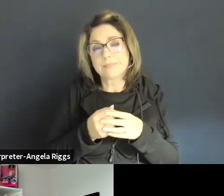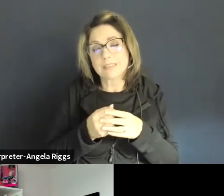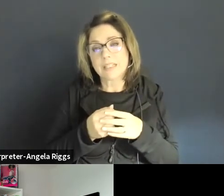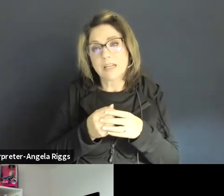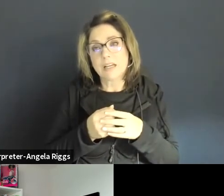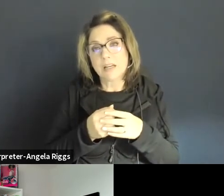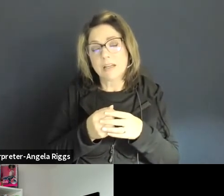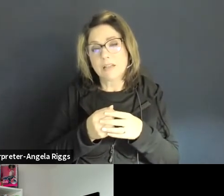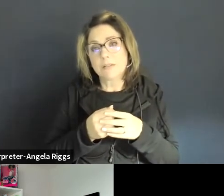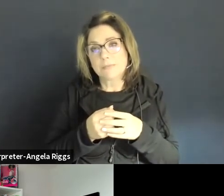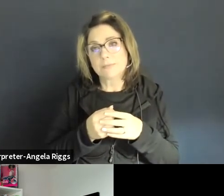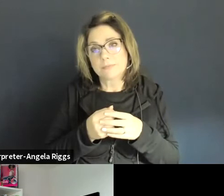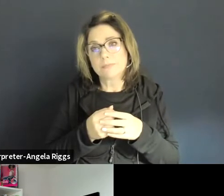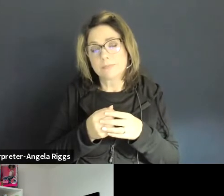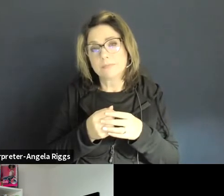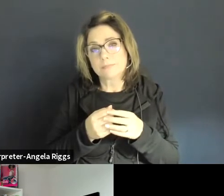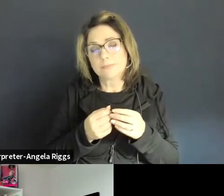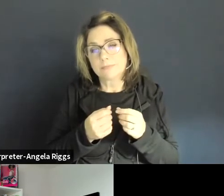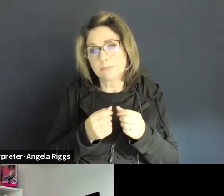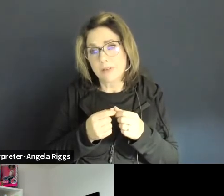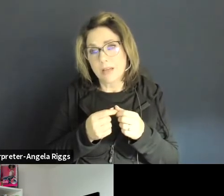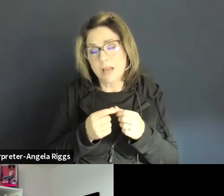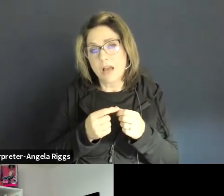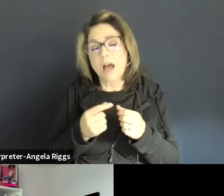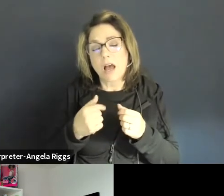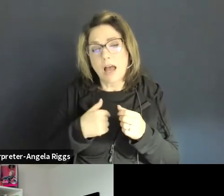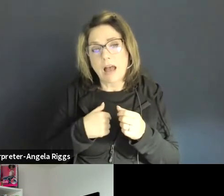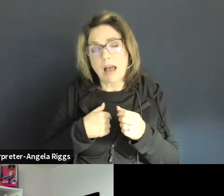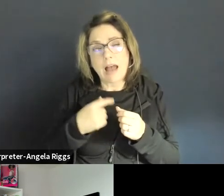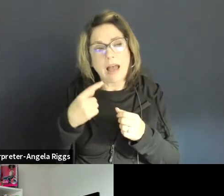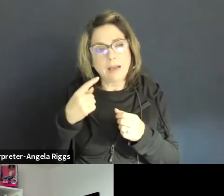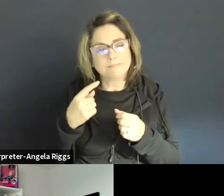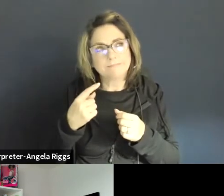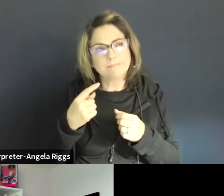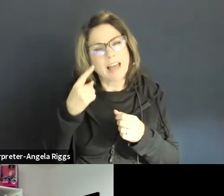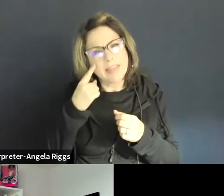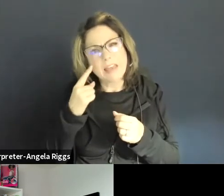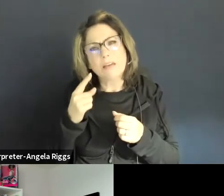are sought after for these demonstrations. I think one